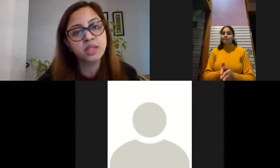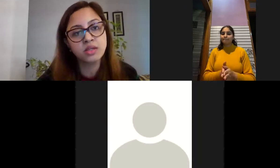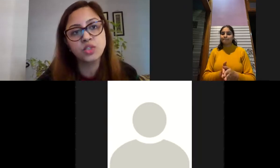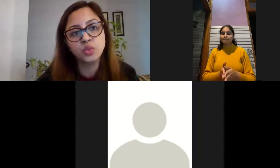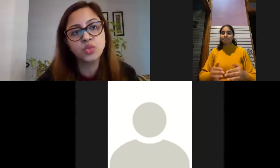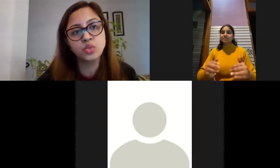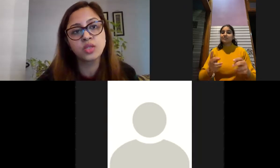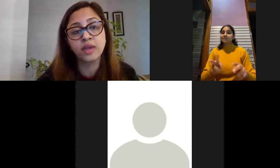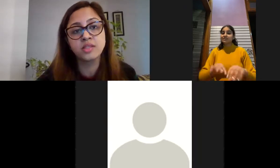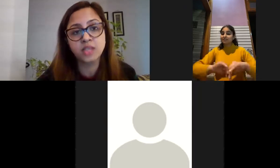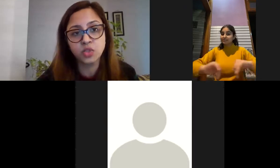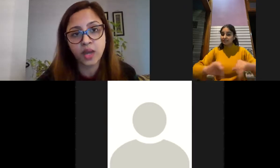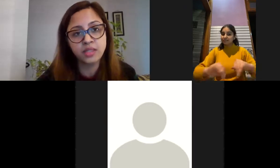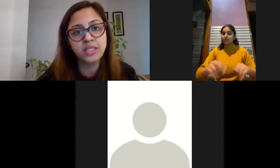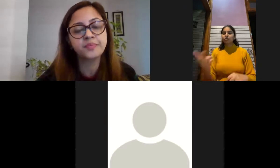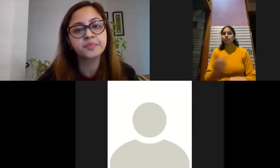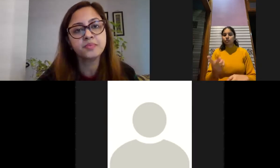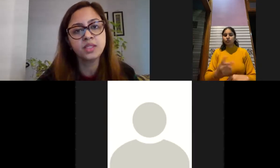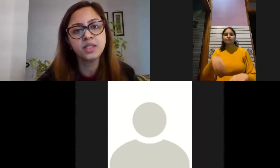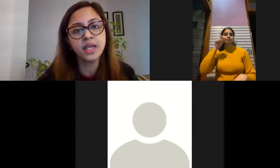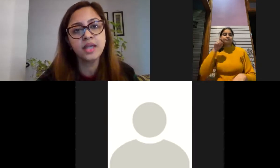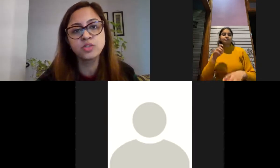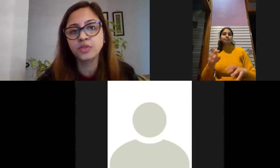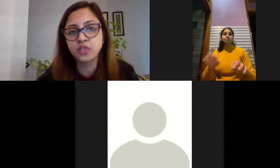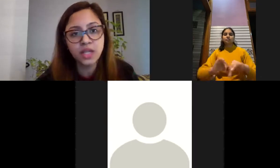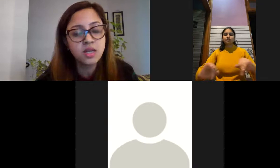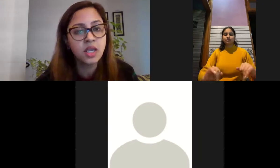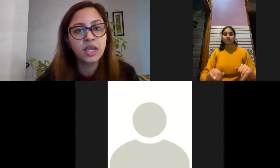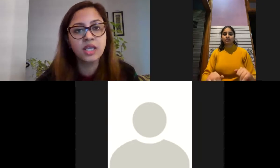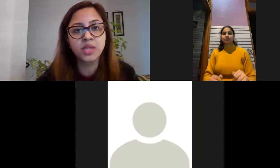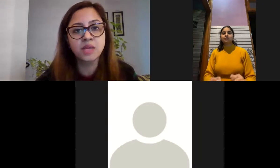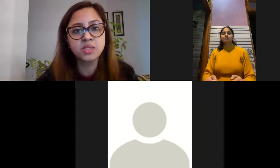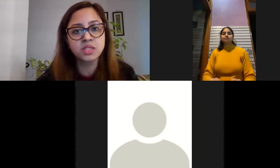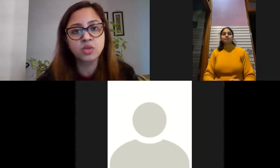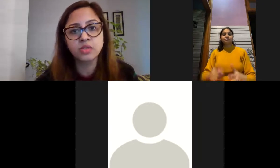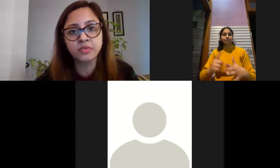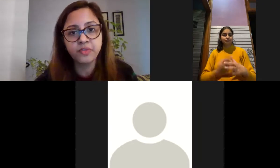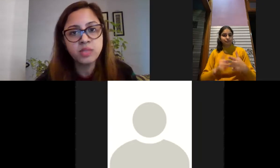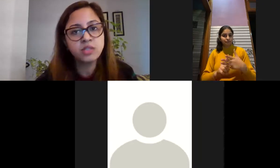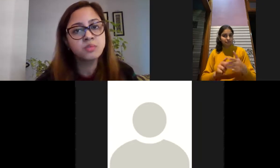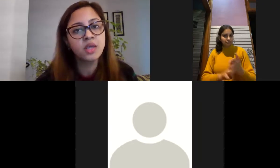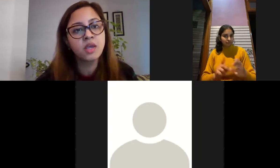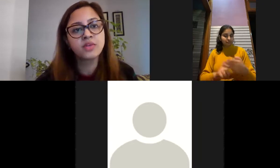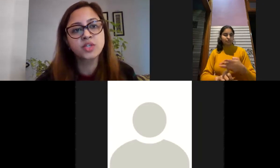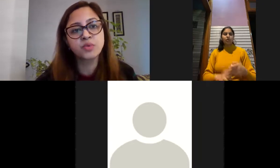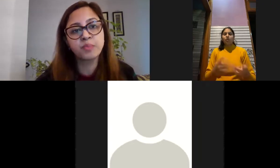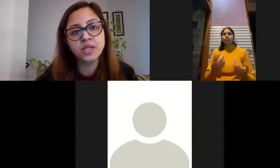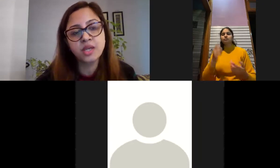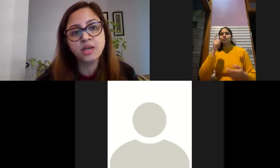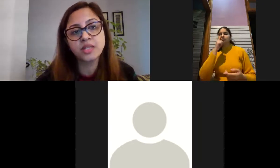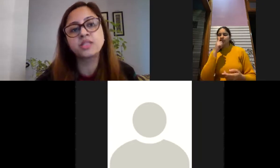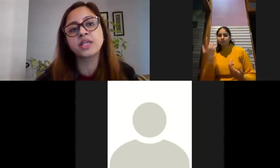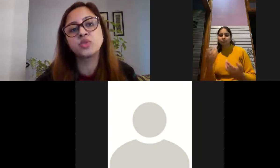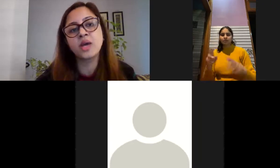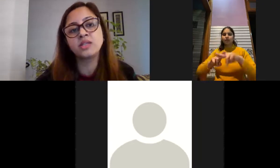separate methods used to define sexuality. In the hands of Jane, it becomes a discourse of feminism, whereas for